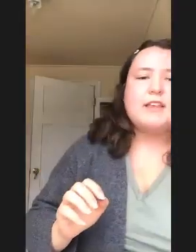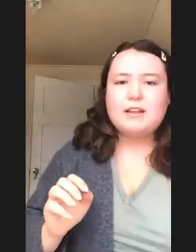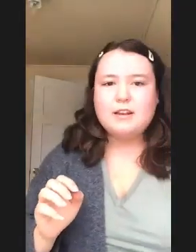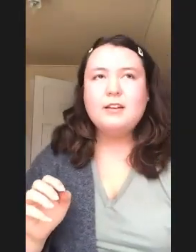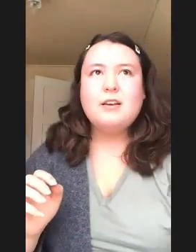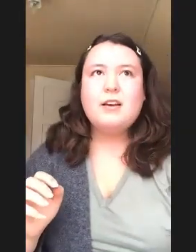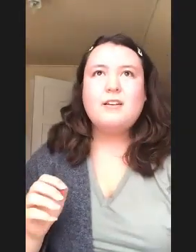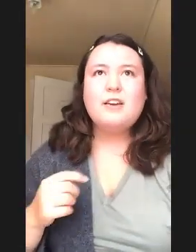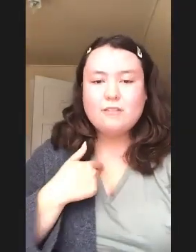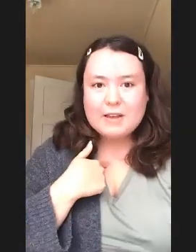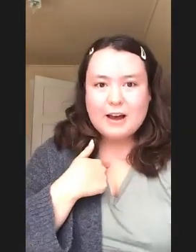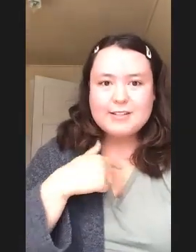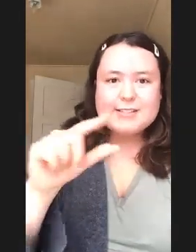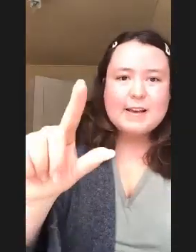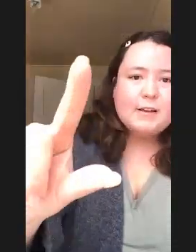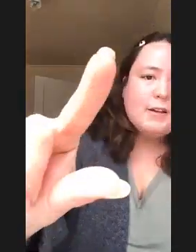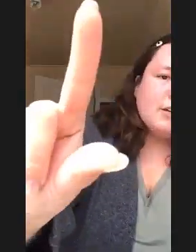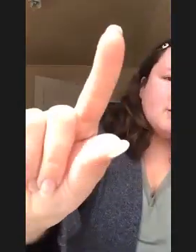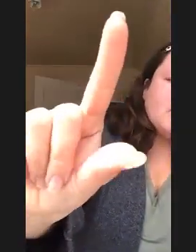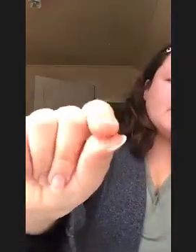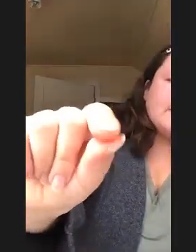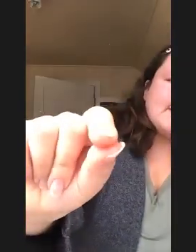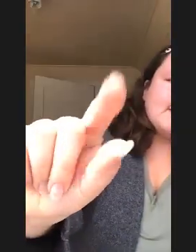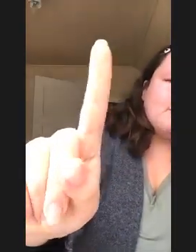And then, you know, for me, I would say 21.